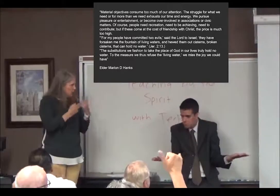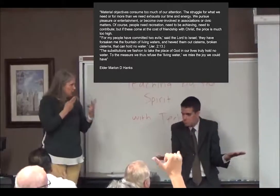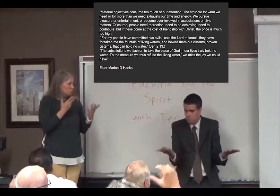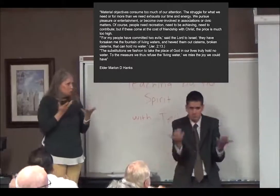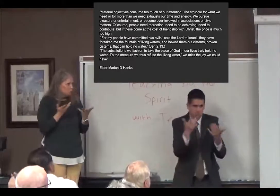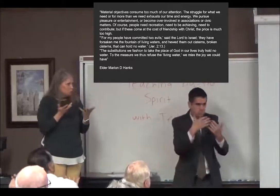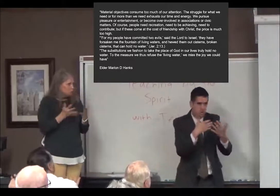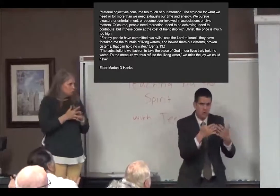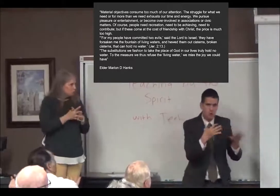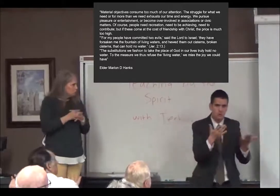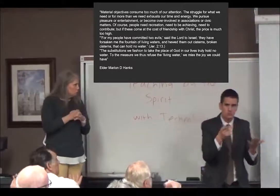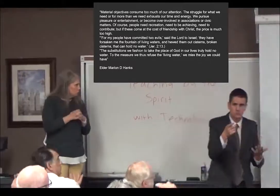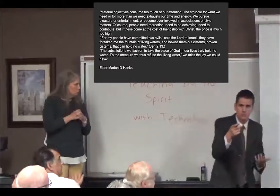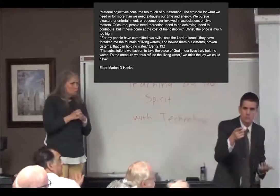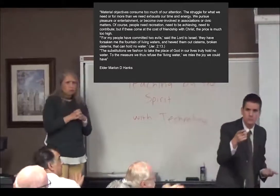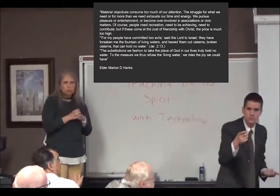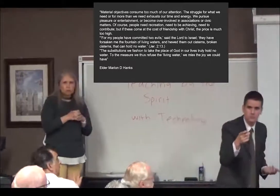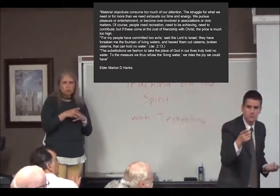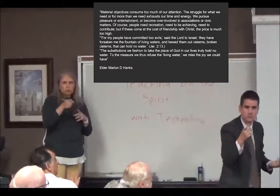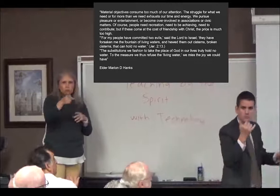I don't know. I think it just depends.